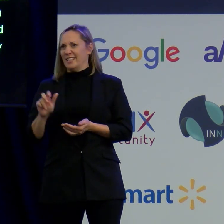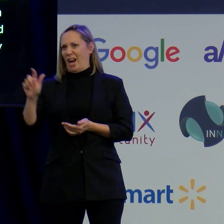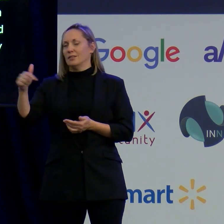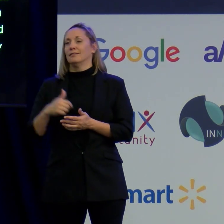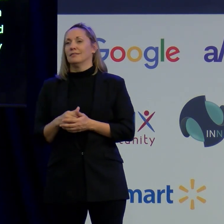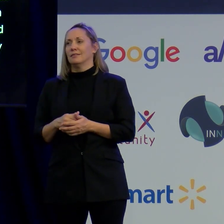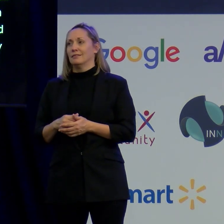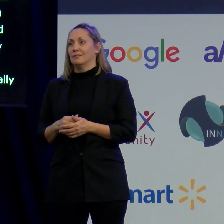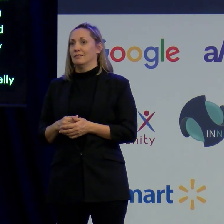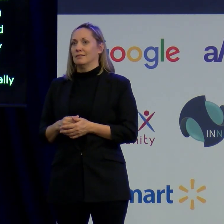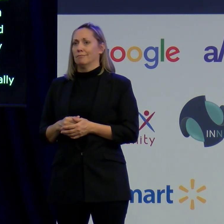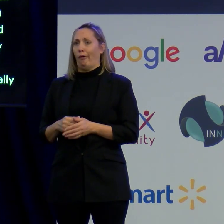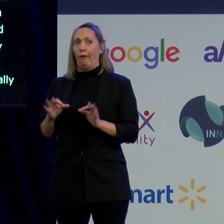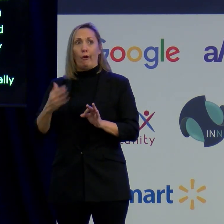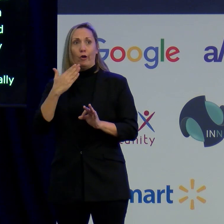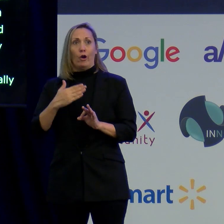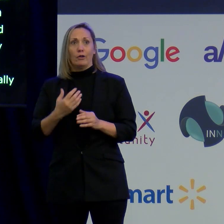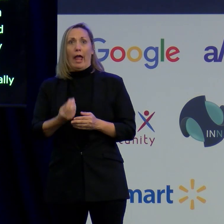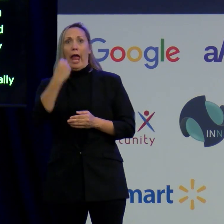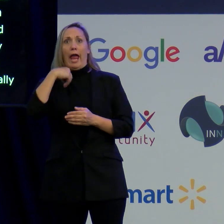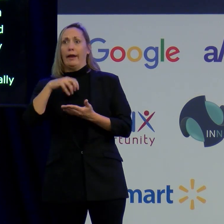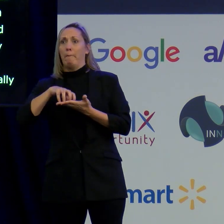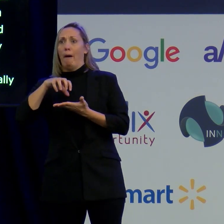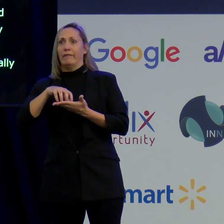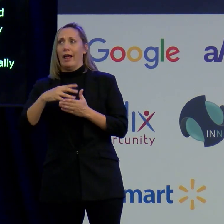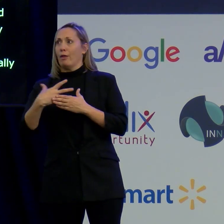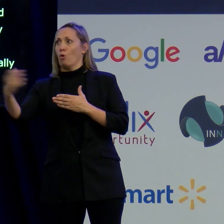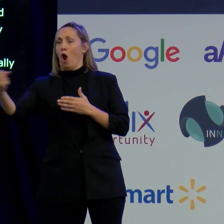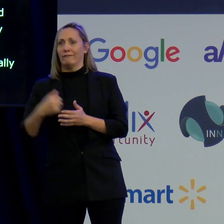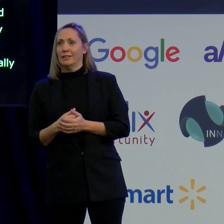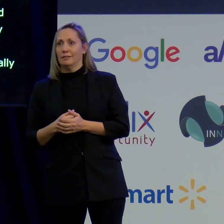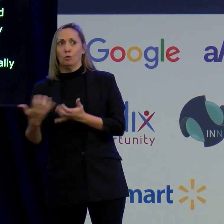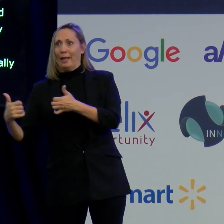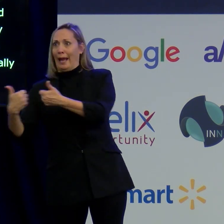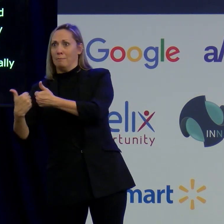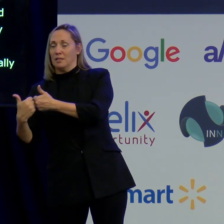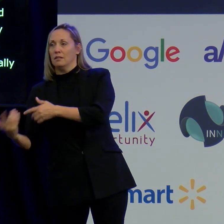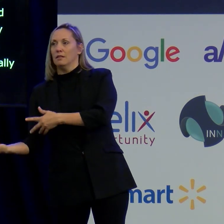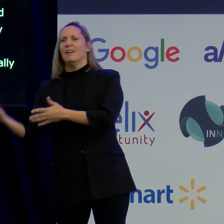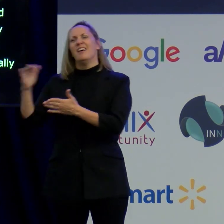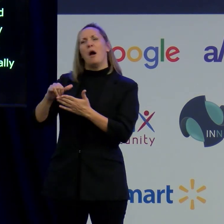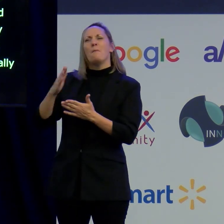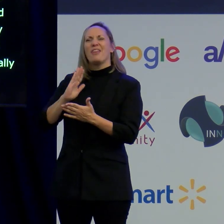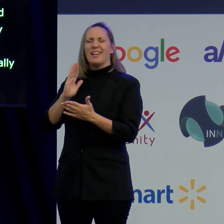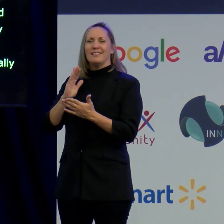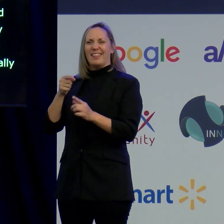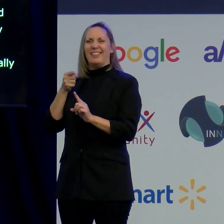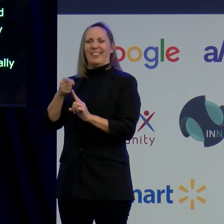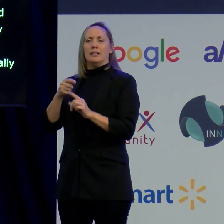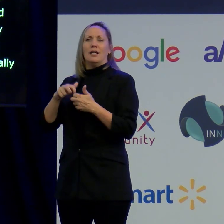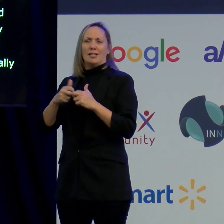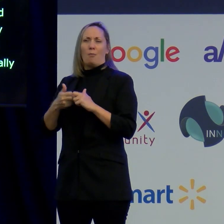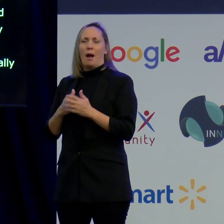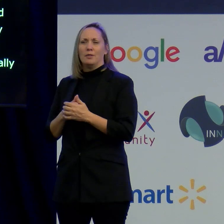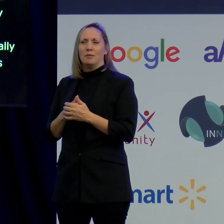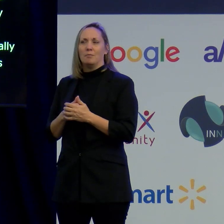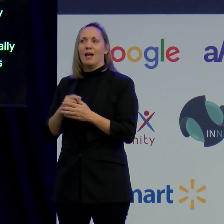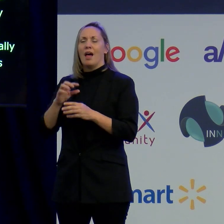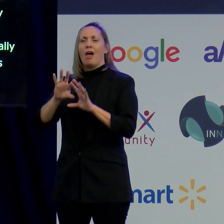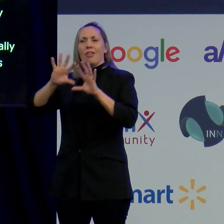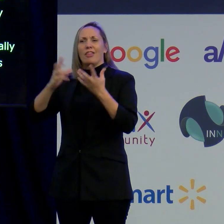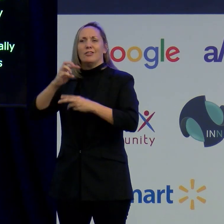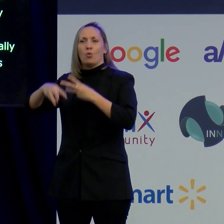and run off, right? Xbox was calling his name. But this is the problem of our time. This world was not